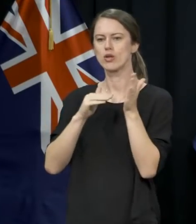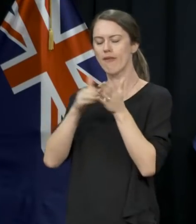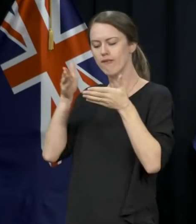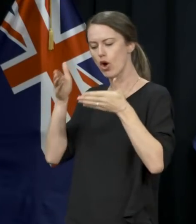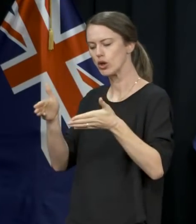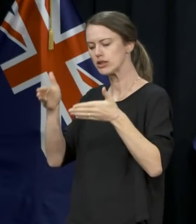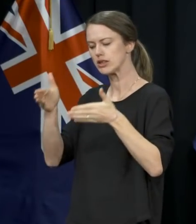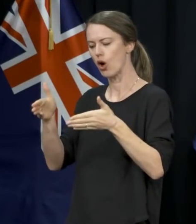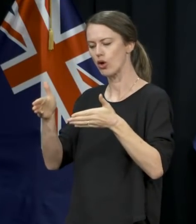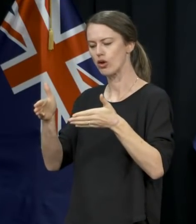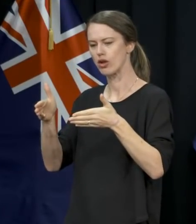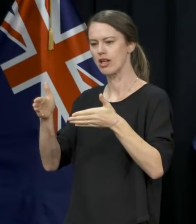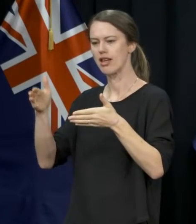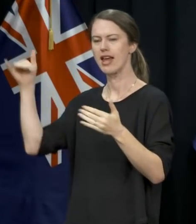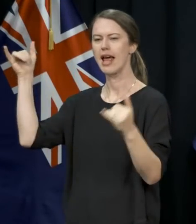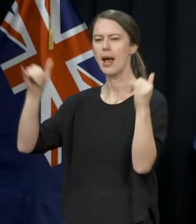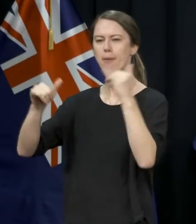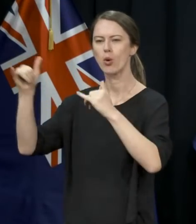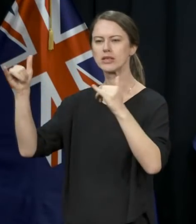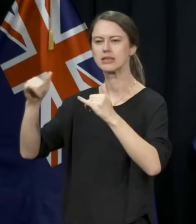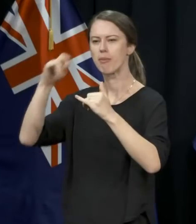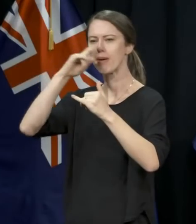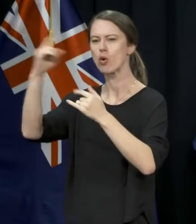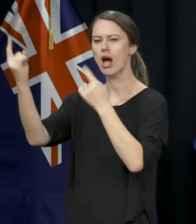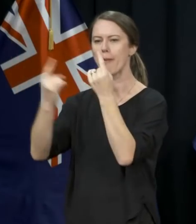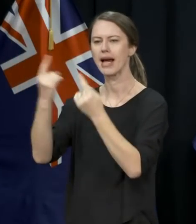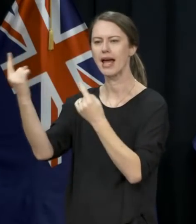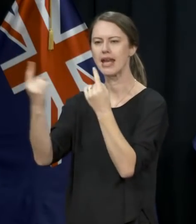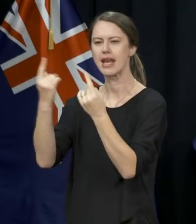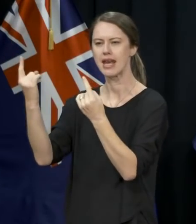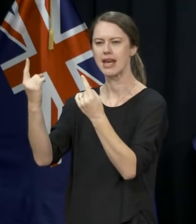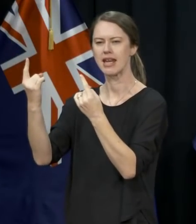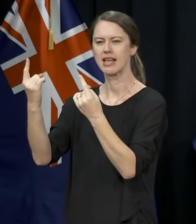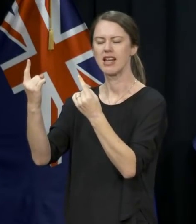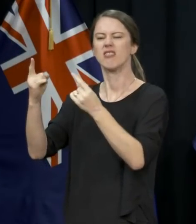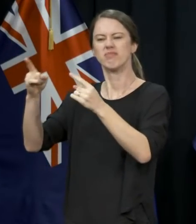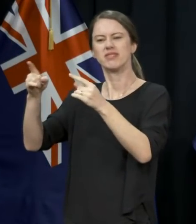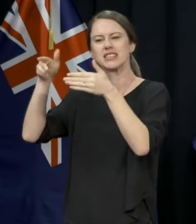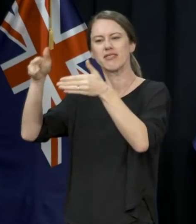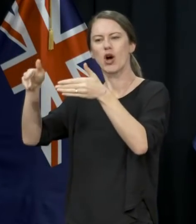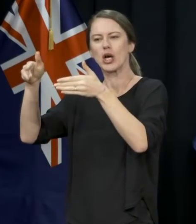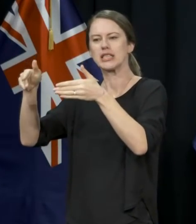containing the virus at the border, it is appropriate for me to move on.